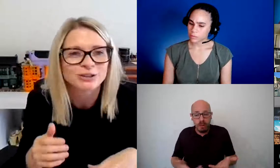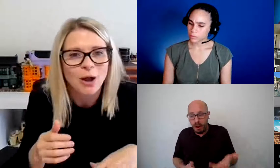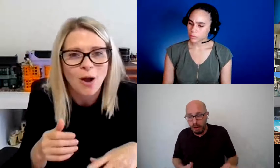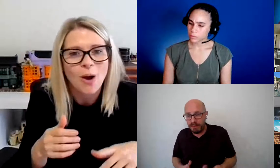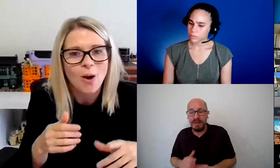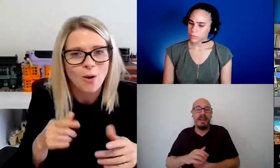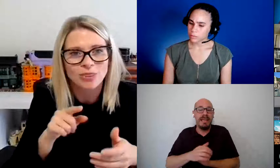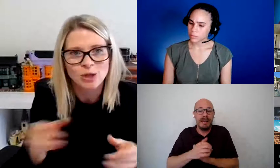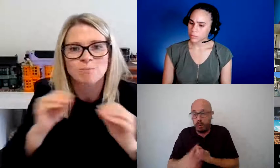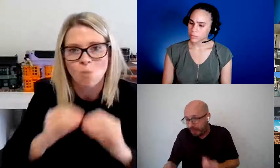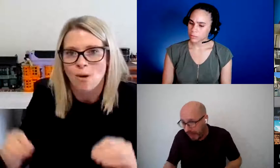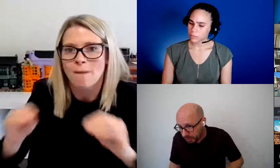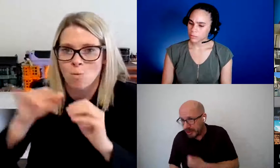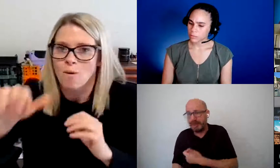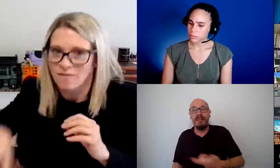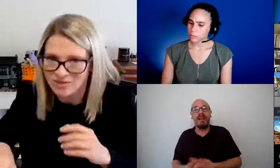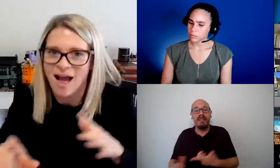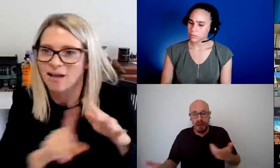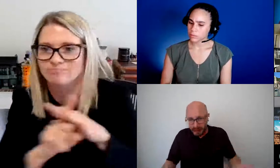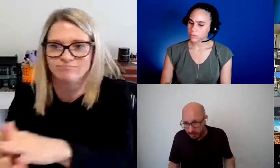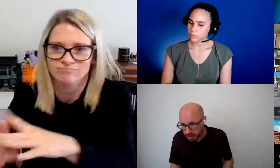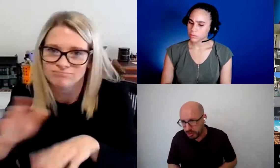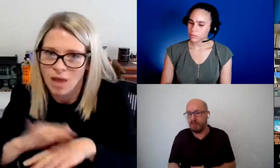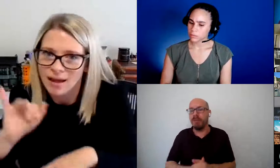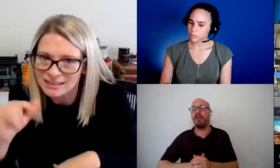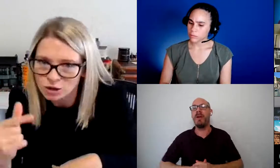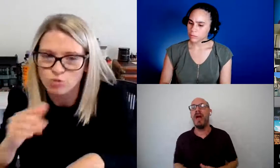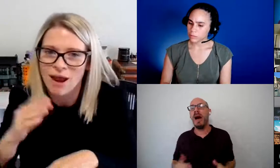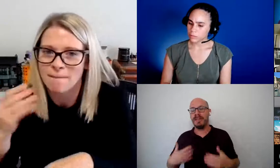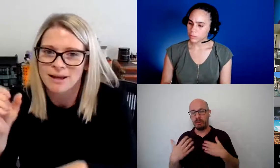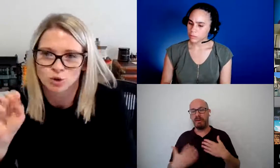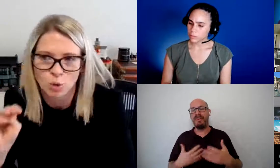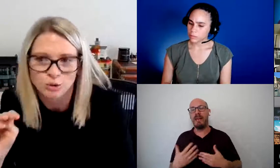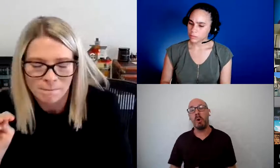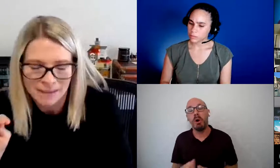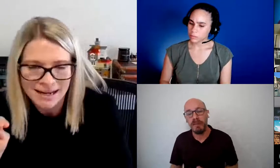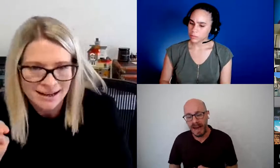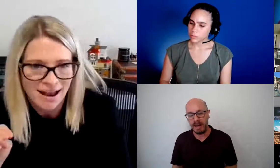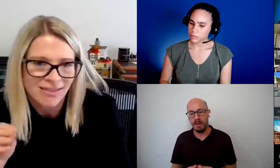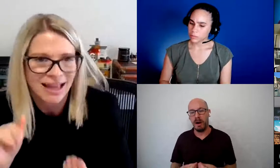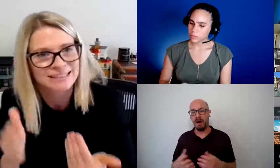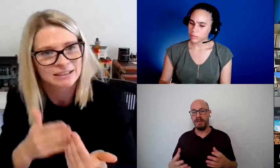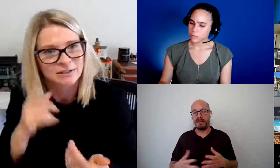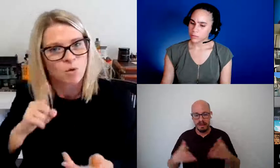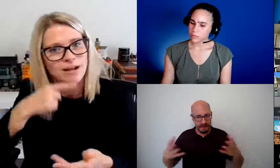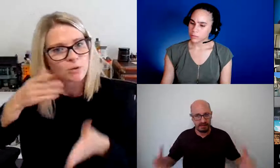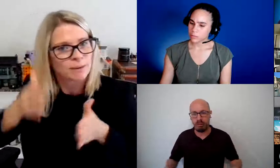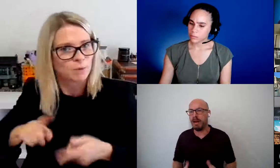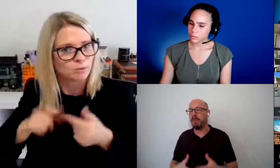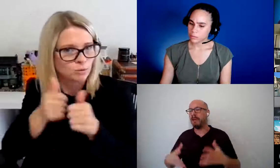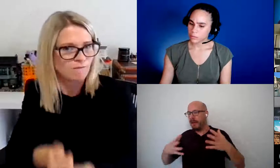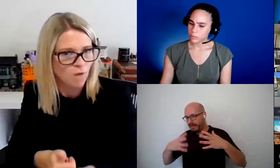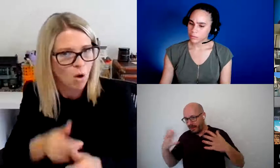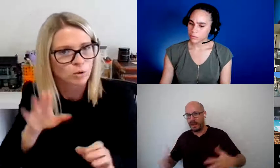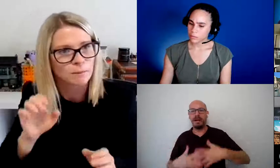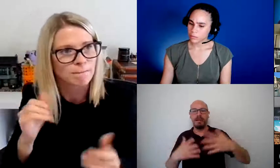should be aware of, things like closed captioning, things like sign language interpreters. I think we're seeing more of that on Instagram and TikTok